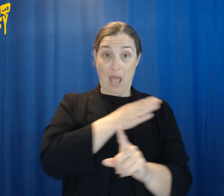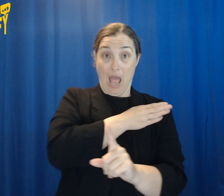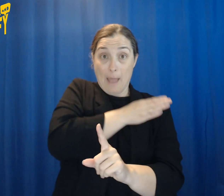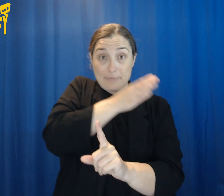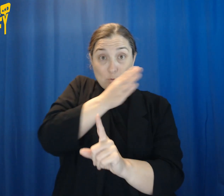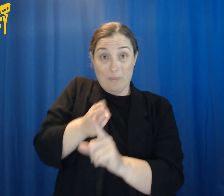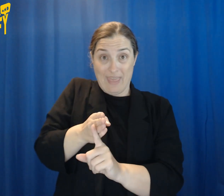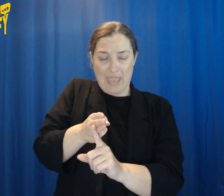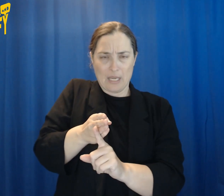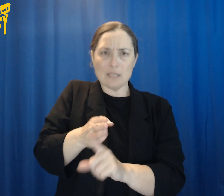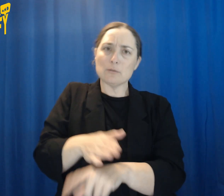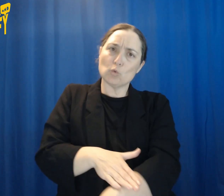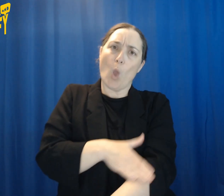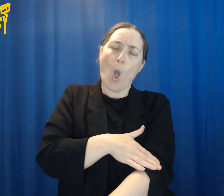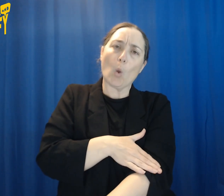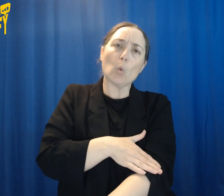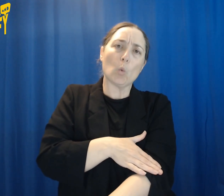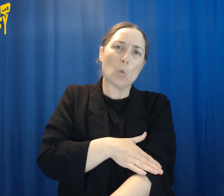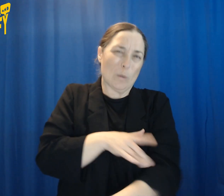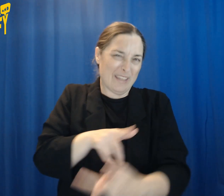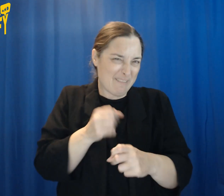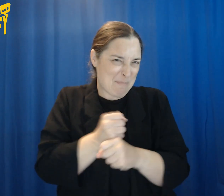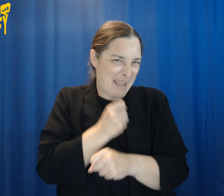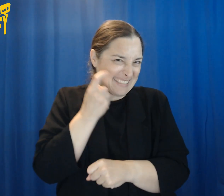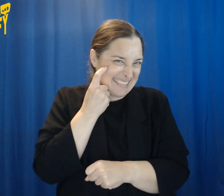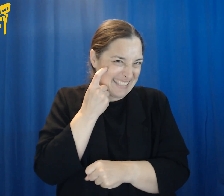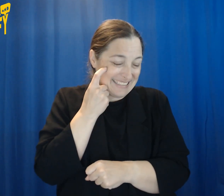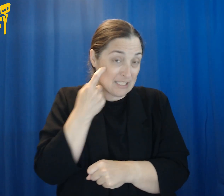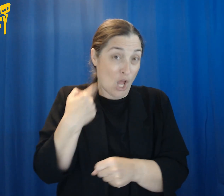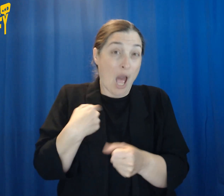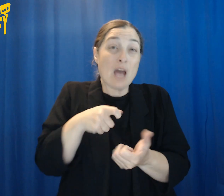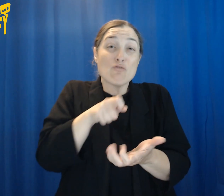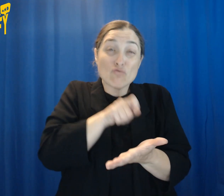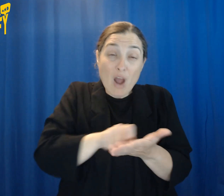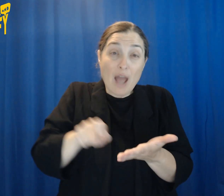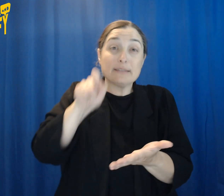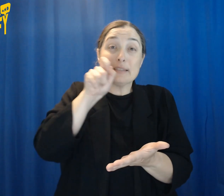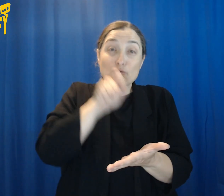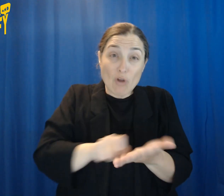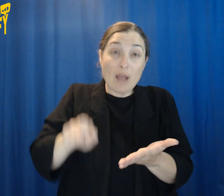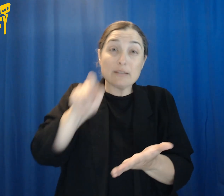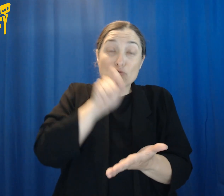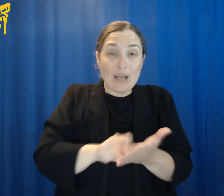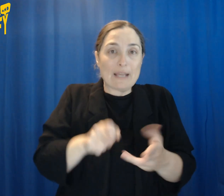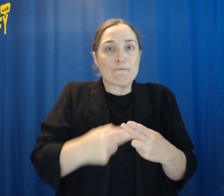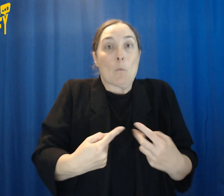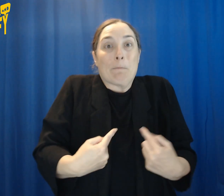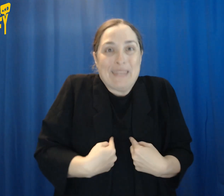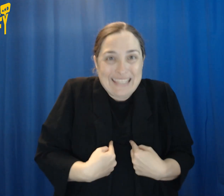was very slow going, if that makes sense. Like I was writing just for me for a very long time.